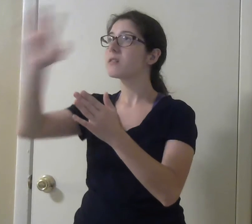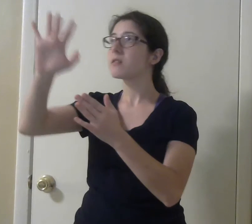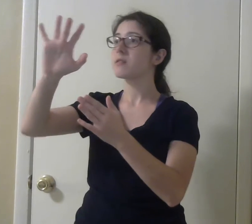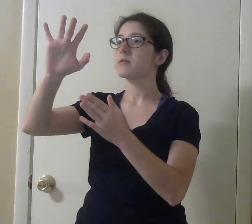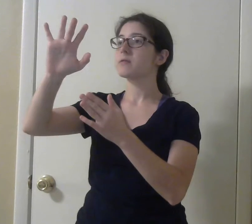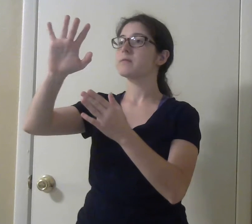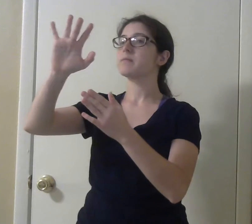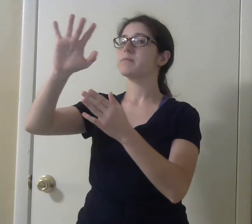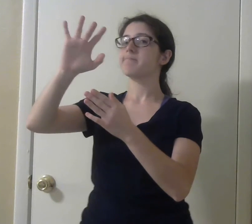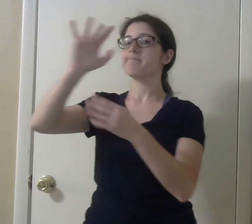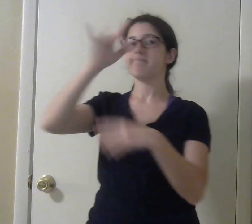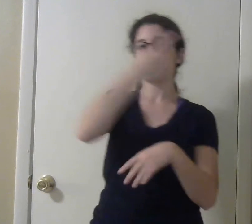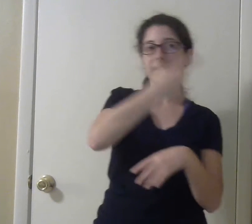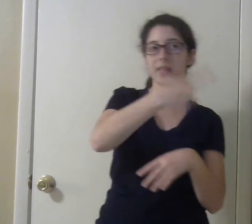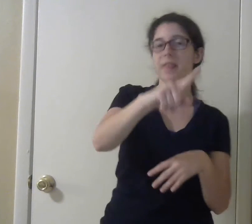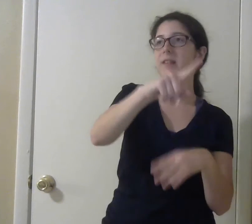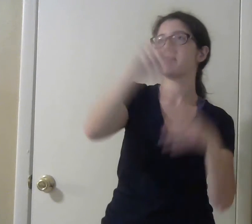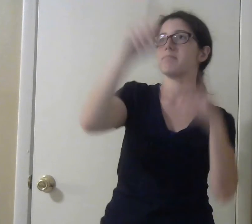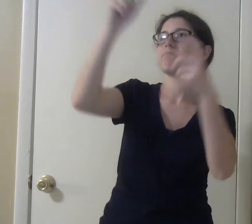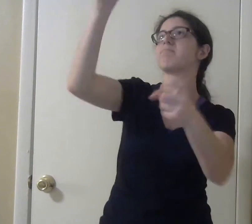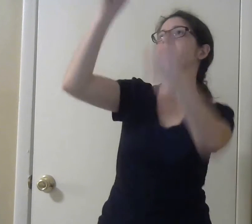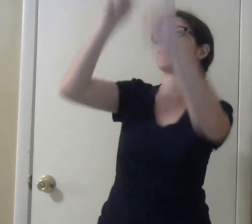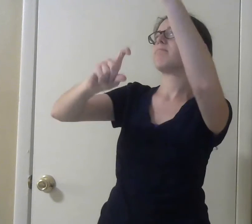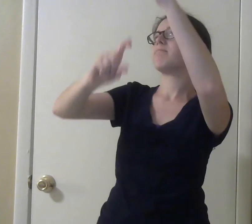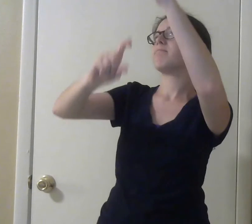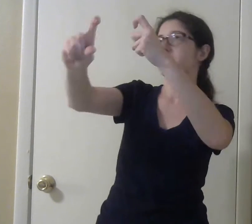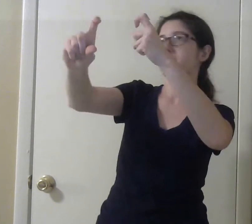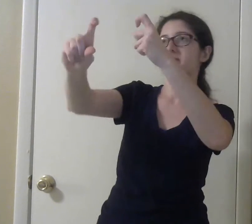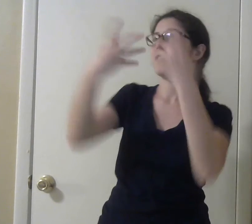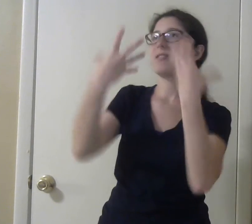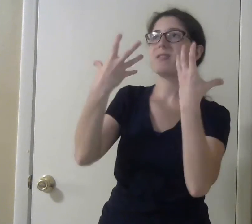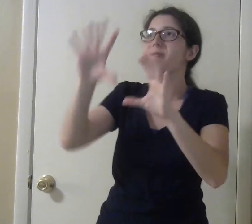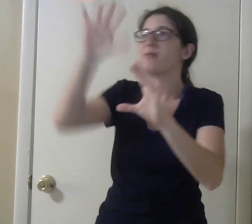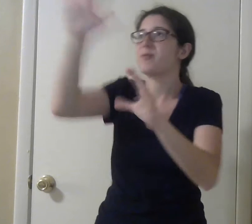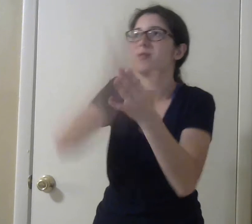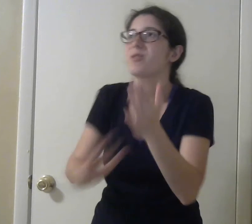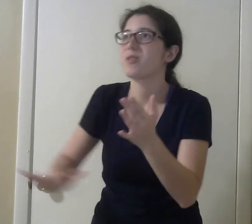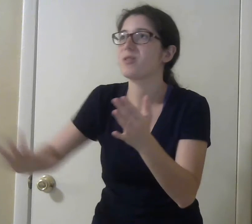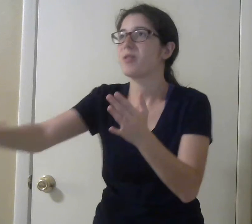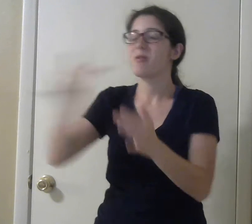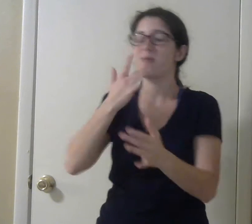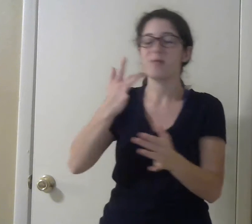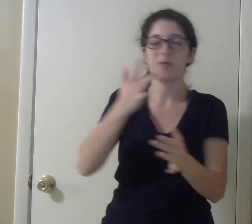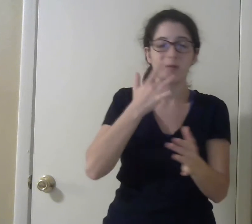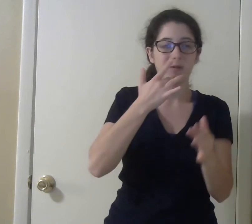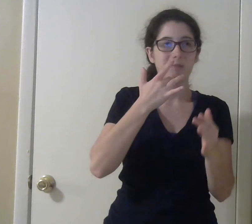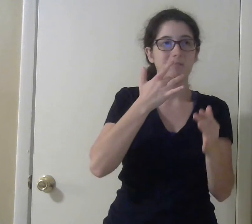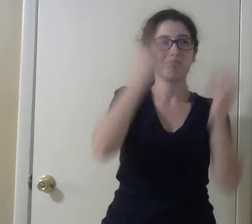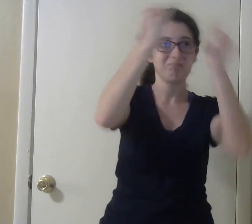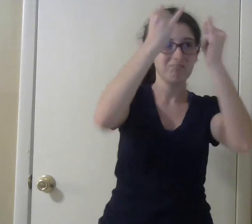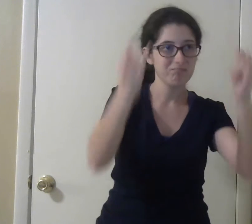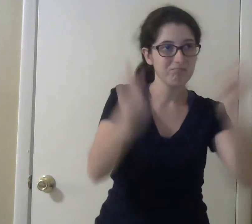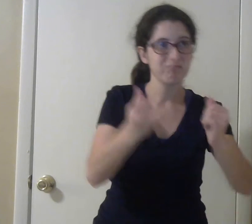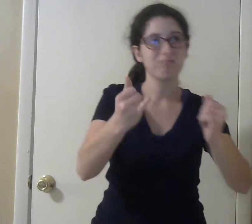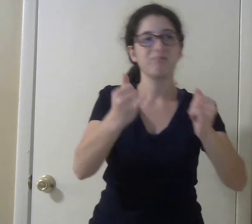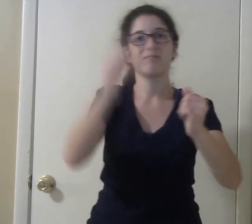words, they looked at the glory of God, they looked at images, maybe the one in the mirror, and